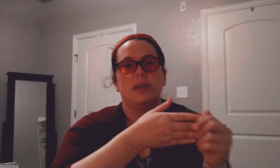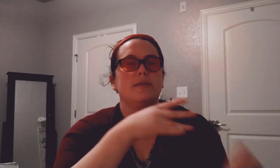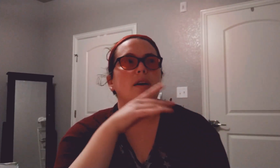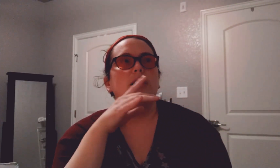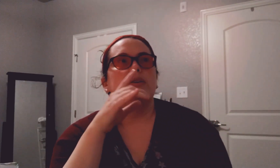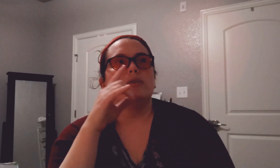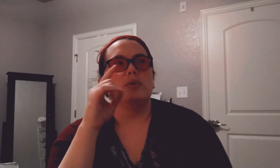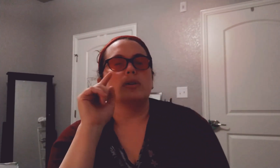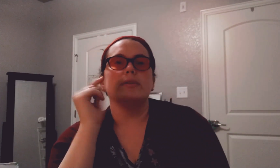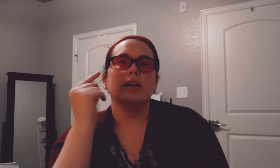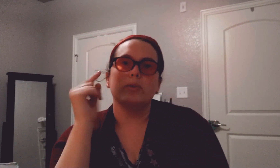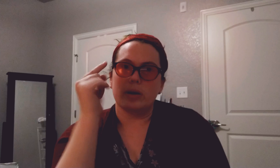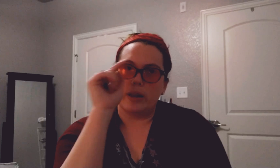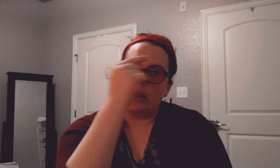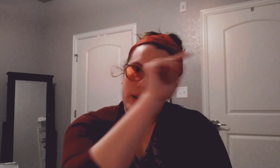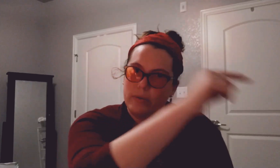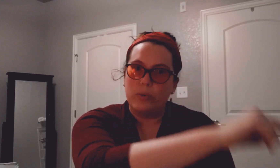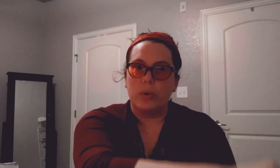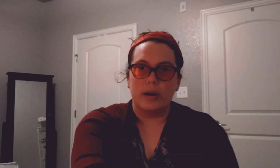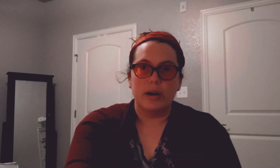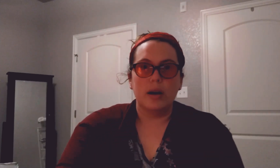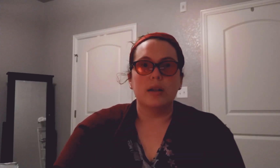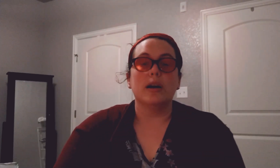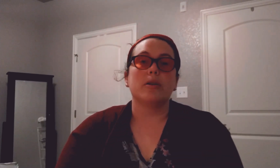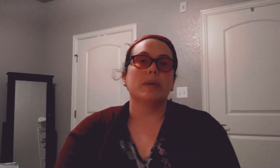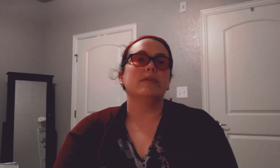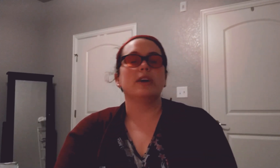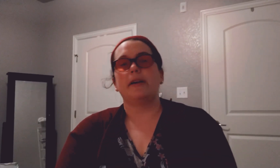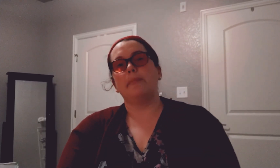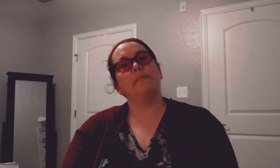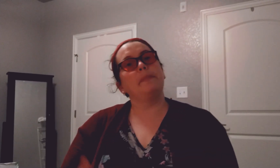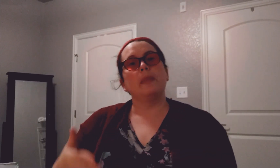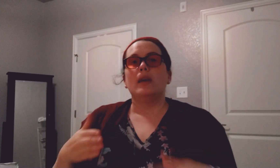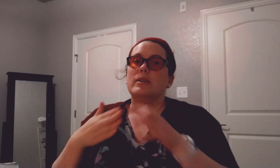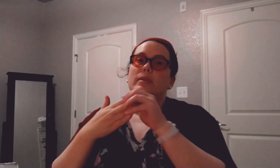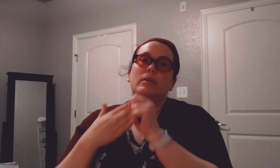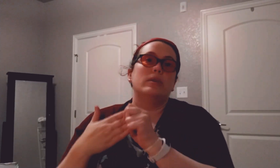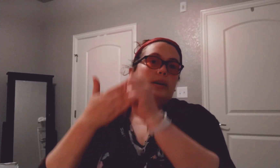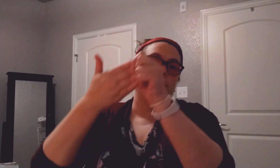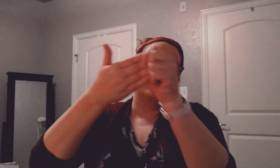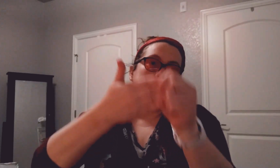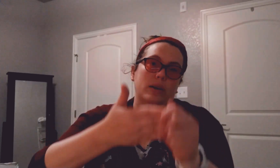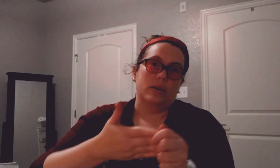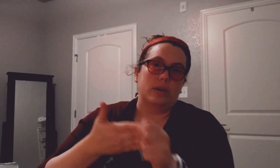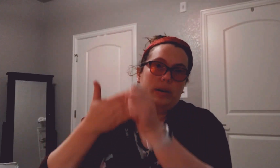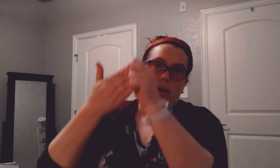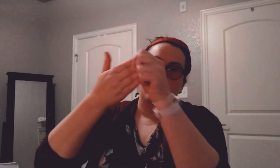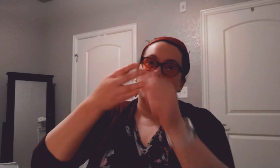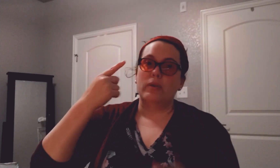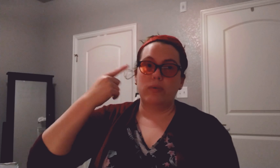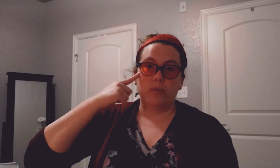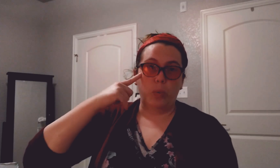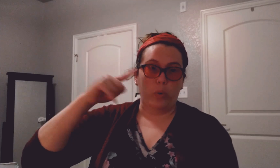means to continually lead for a long amount of time. So leads me on